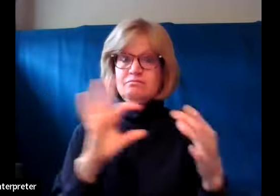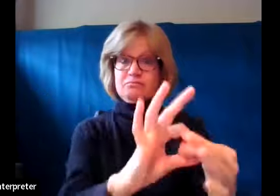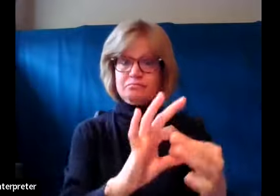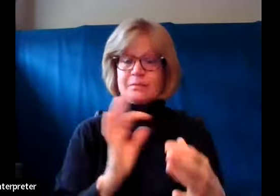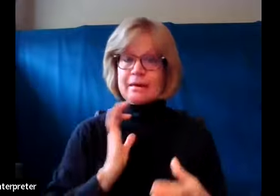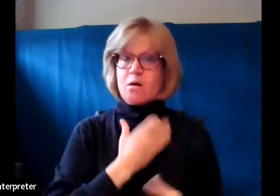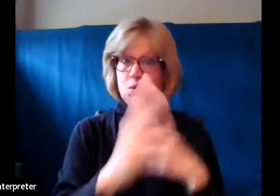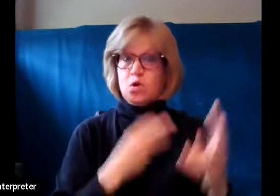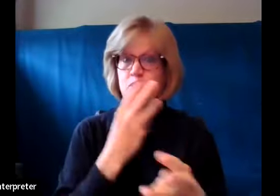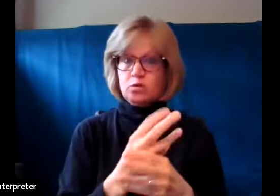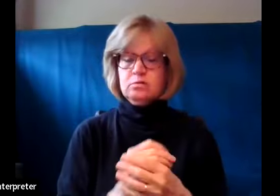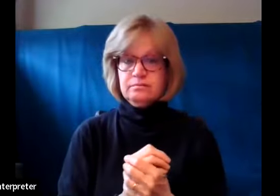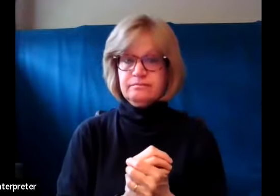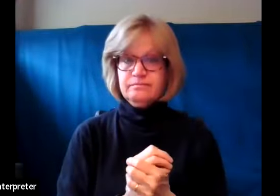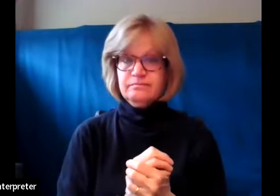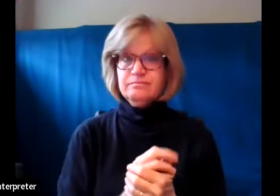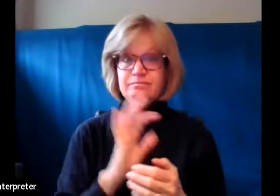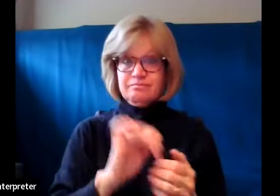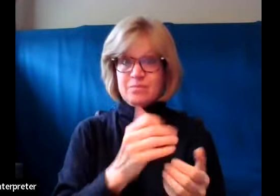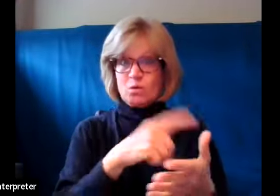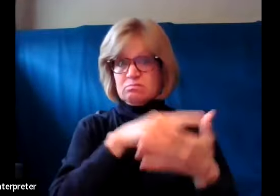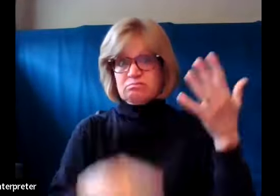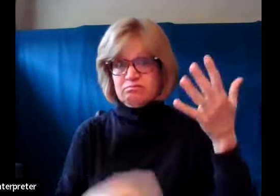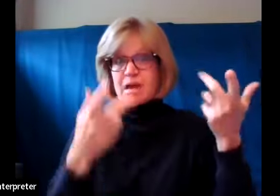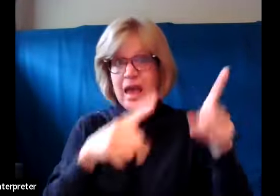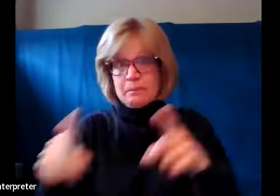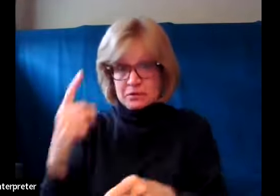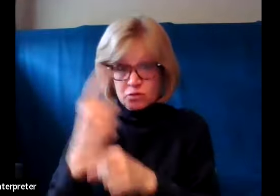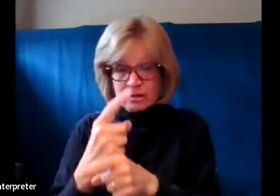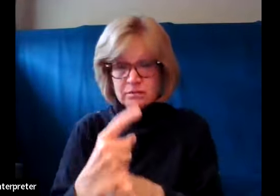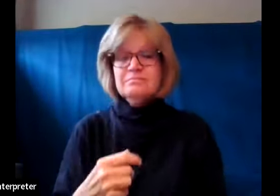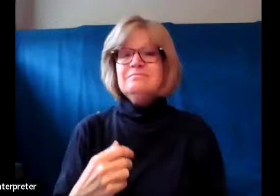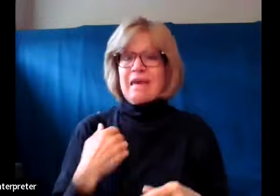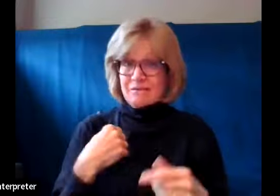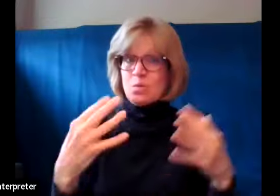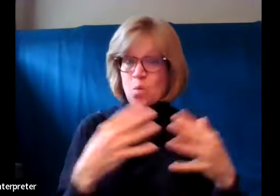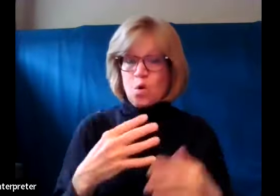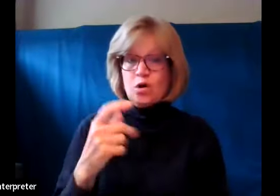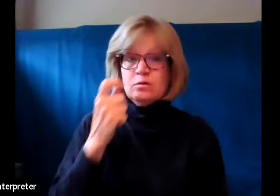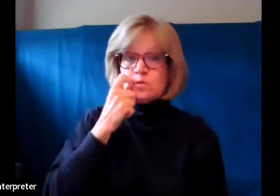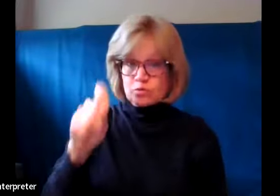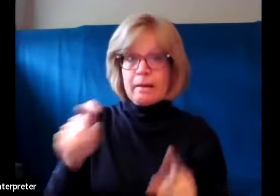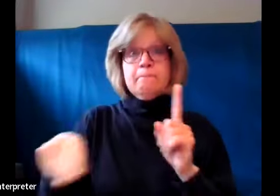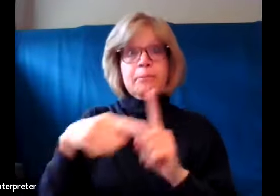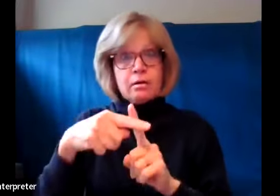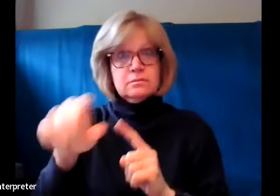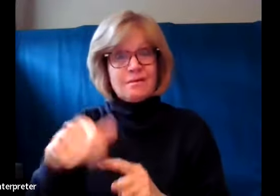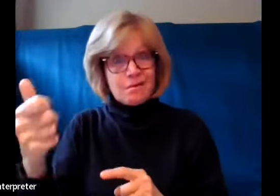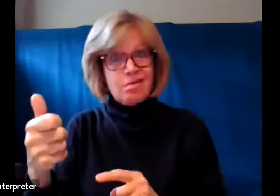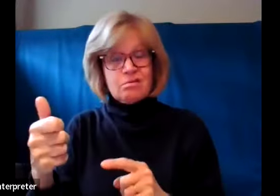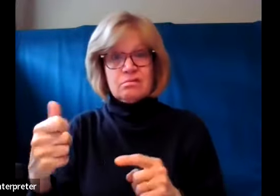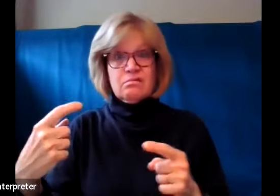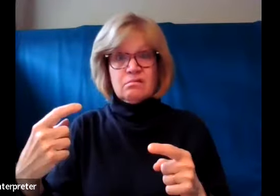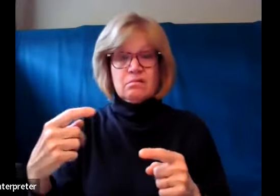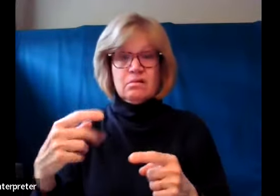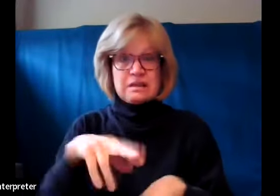in. Because we're there, aren't we? We certainly have wars, and not just the war in Ukraine. There's conflicts all over the